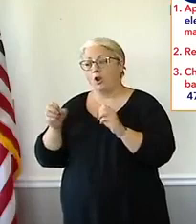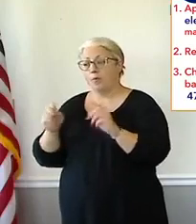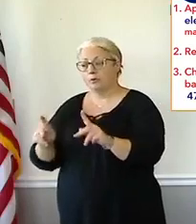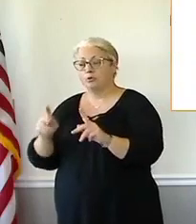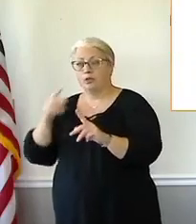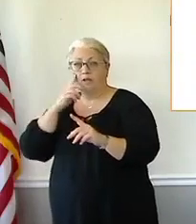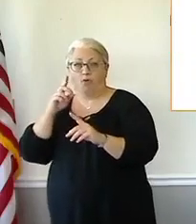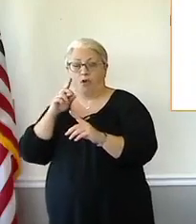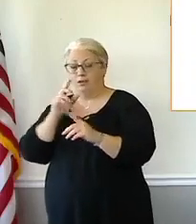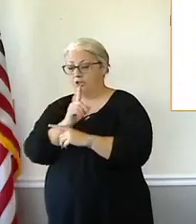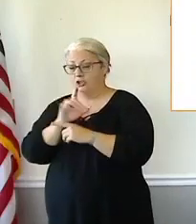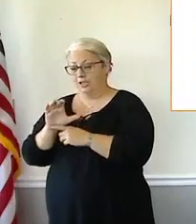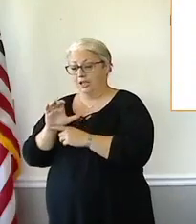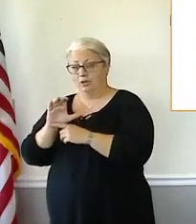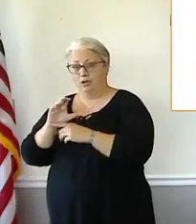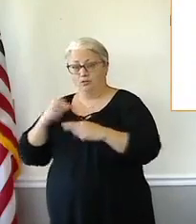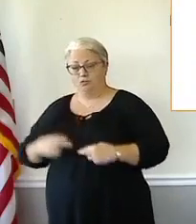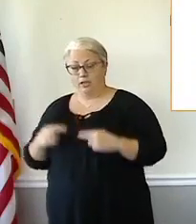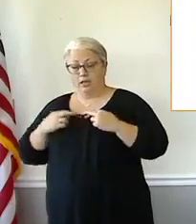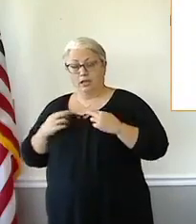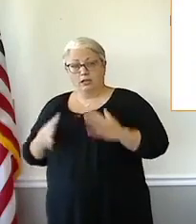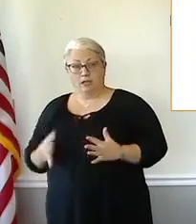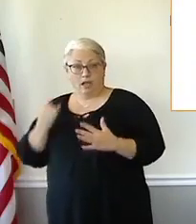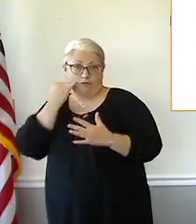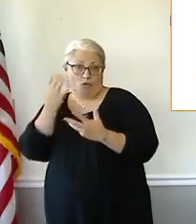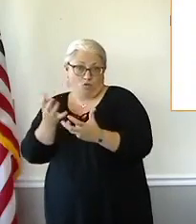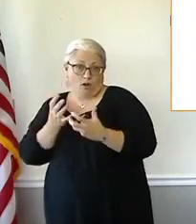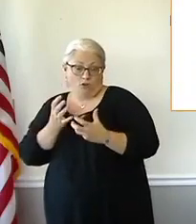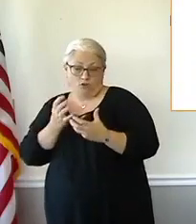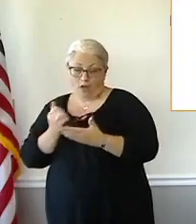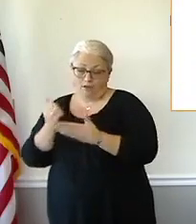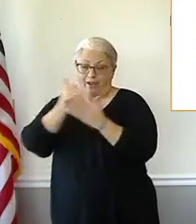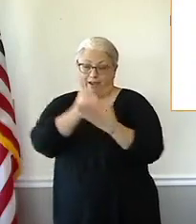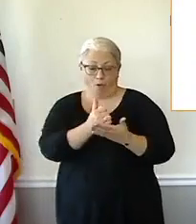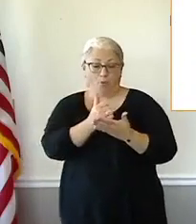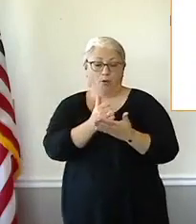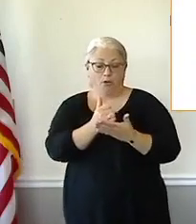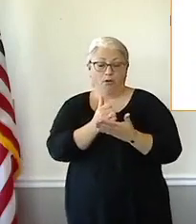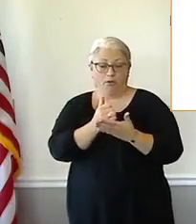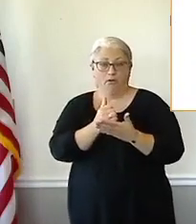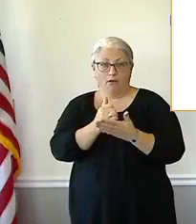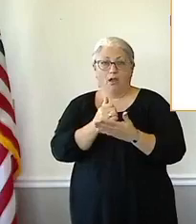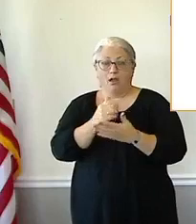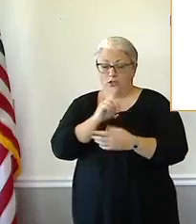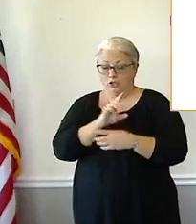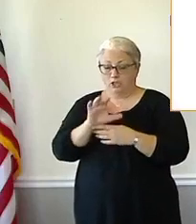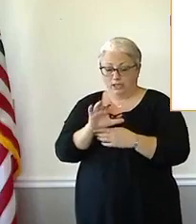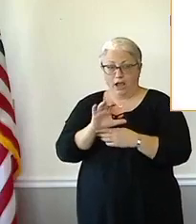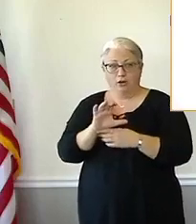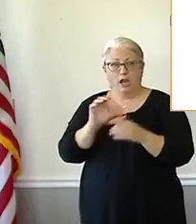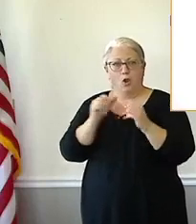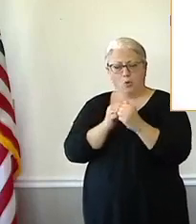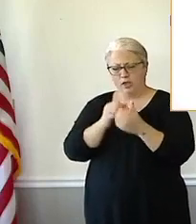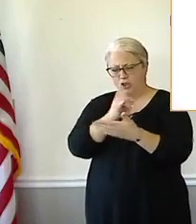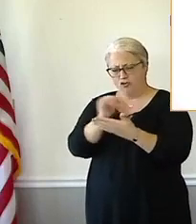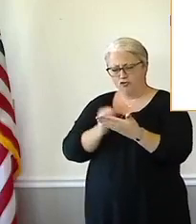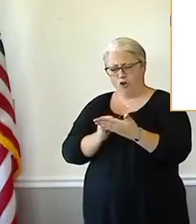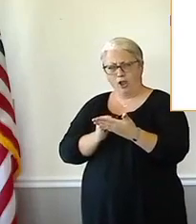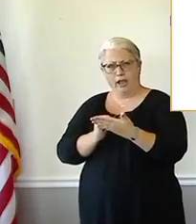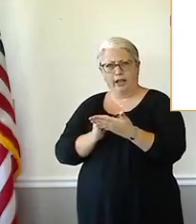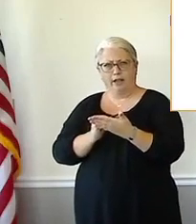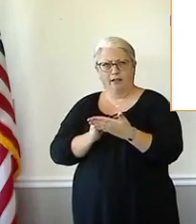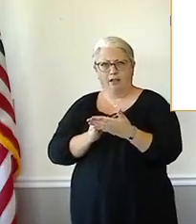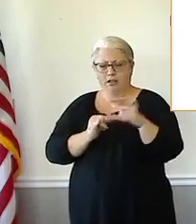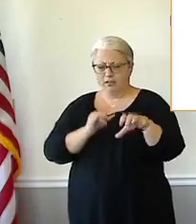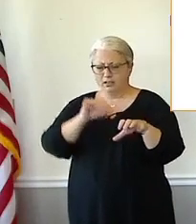If you're interested in helping the county legislature draw the legislative lines, we are soliciting for individuals